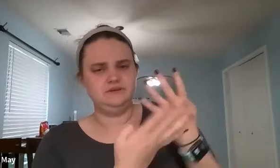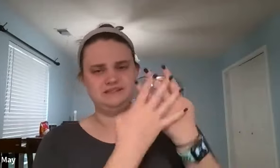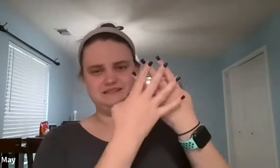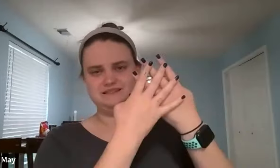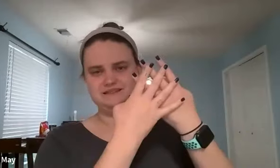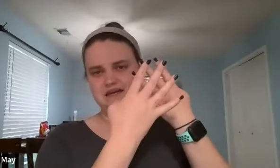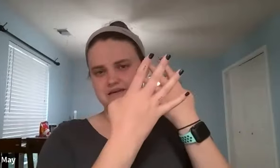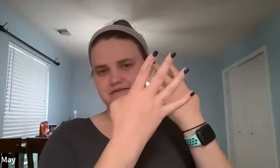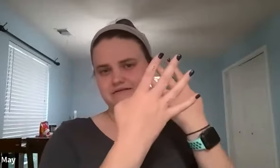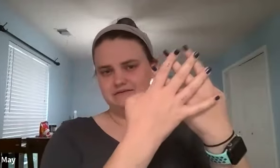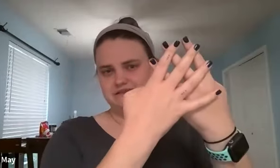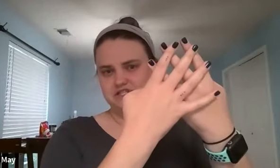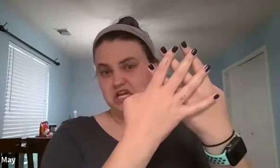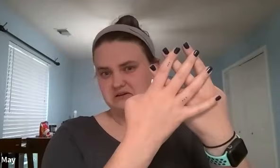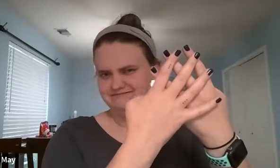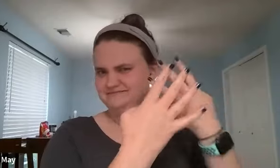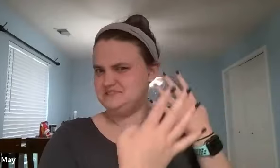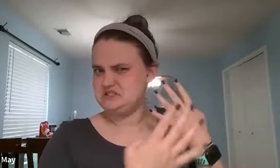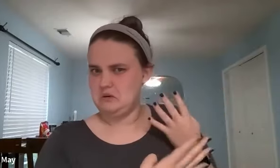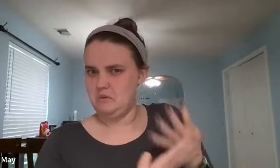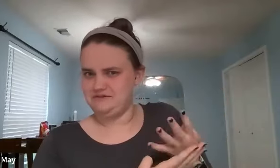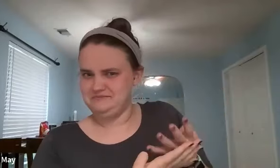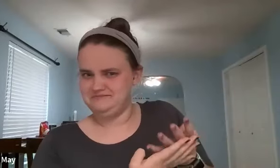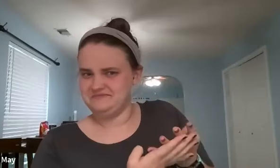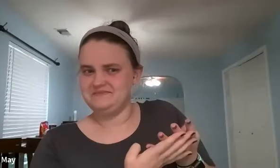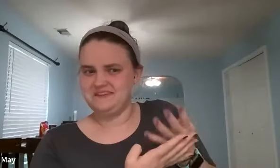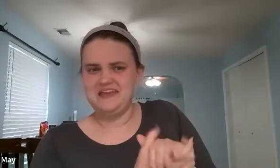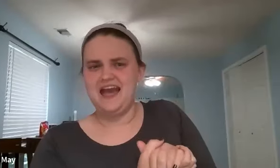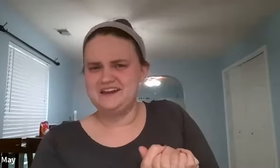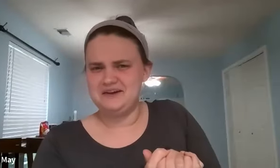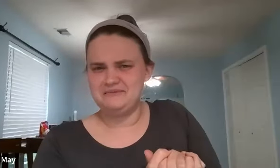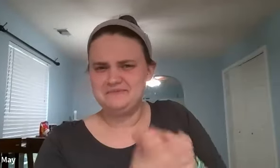because this is like jail. So waffle. Yeah, I know.